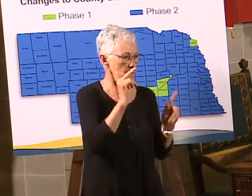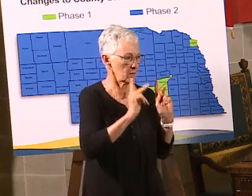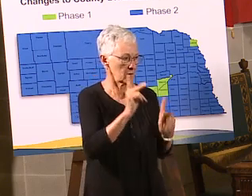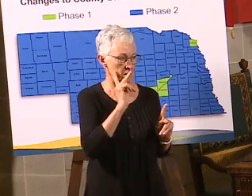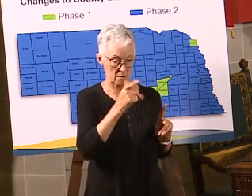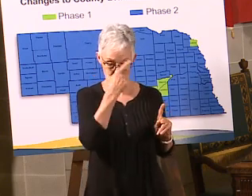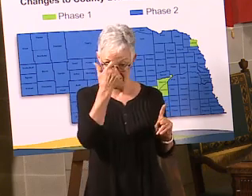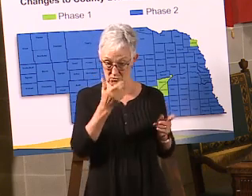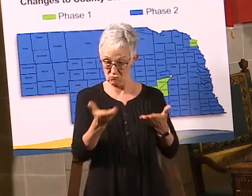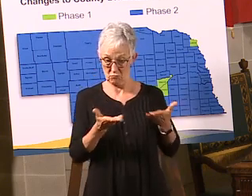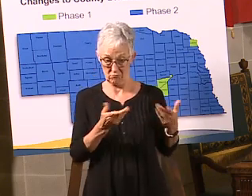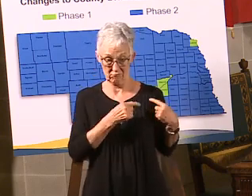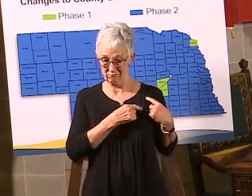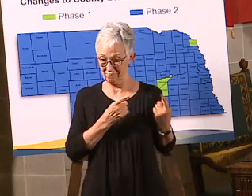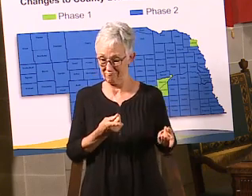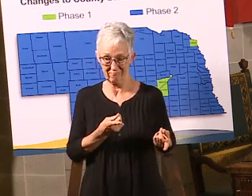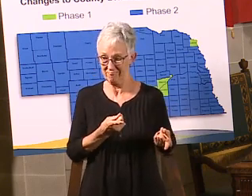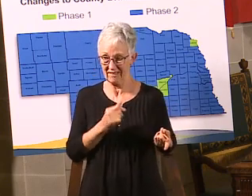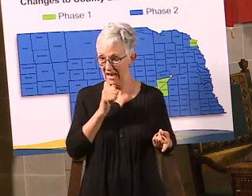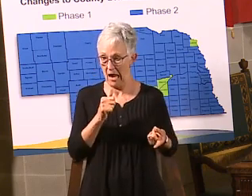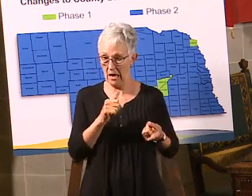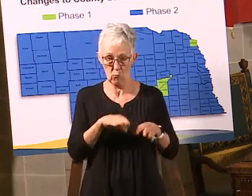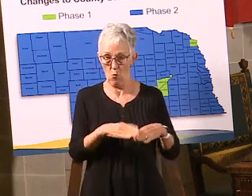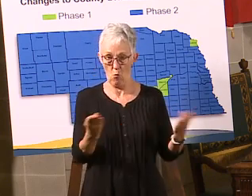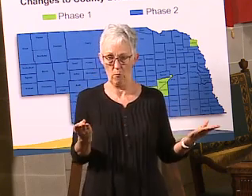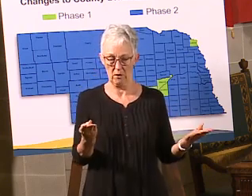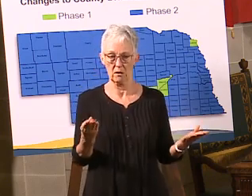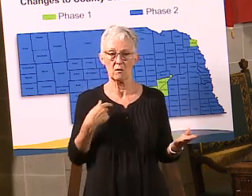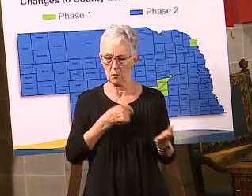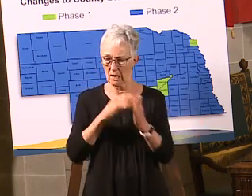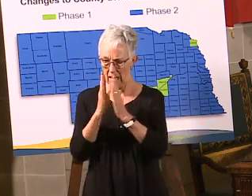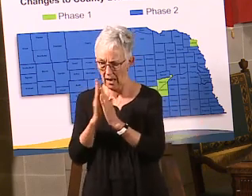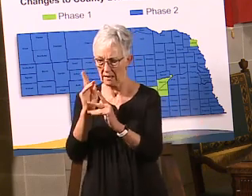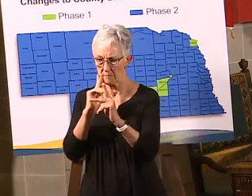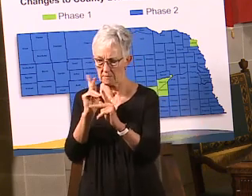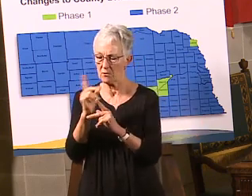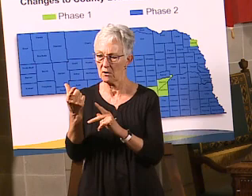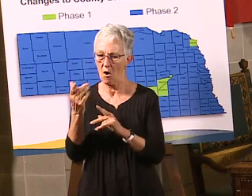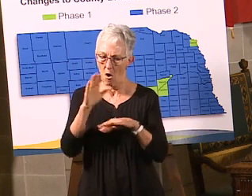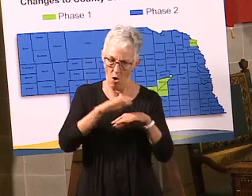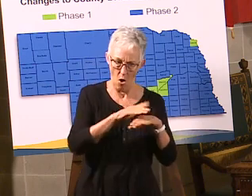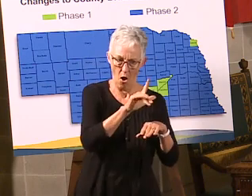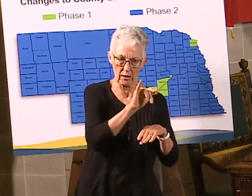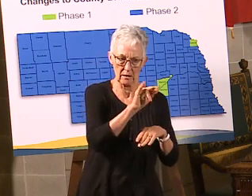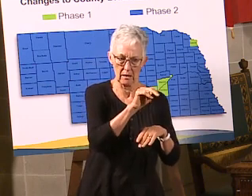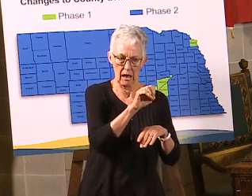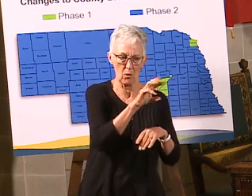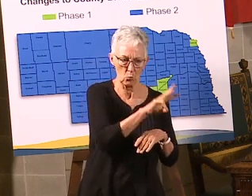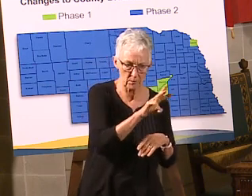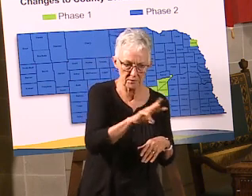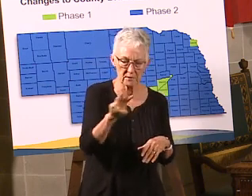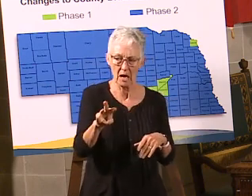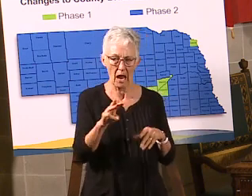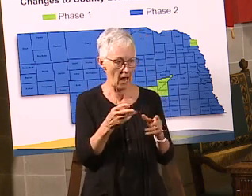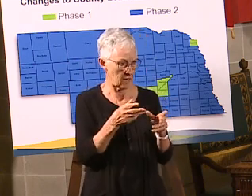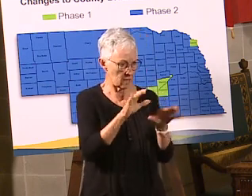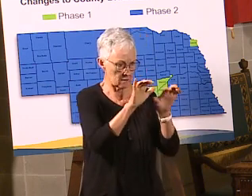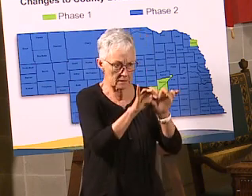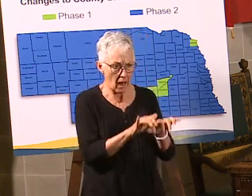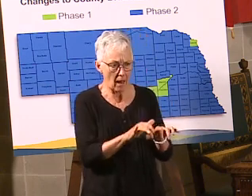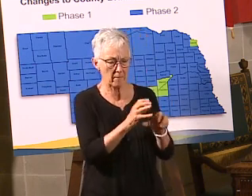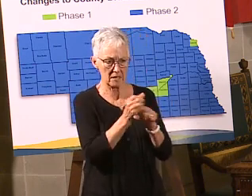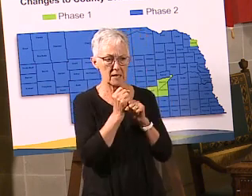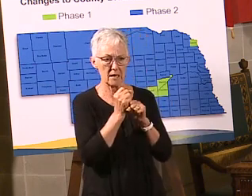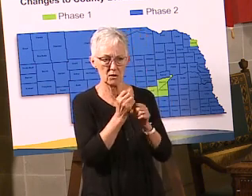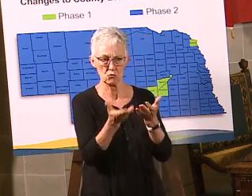asked Nebraskans to go online when possible, and they did. We have seen a big increase in our traffic to our website. We are very grateful